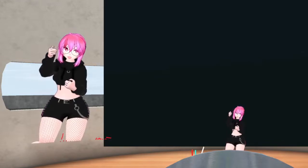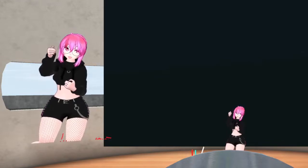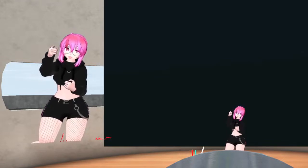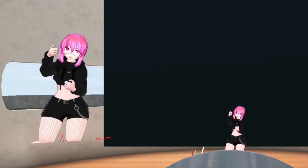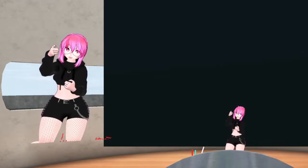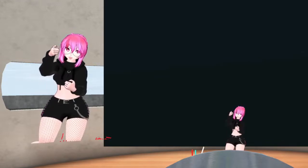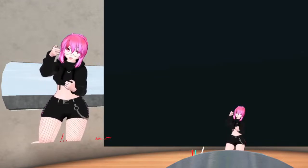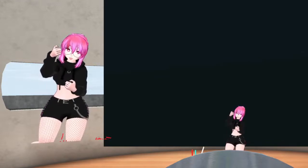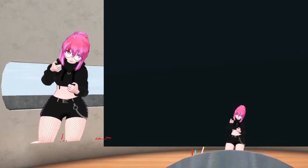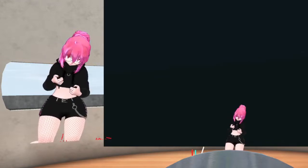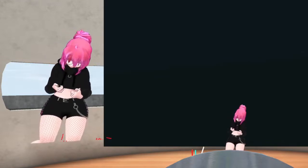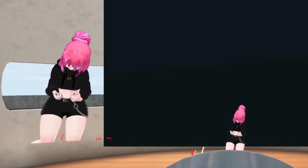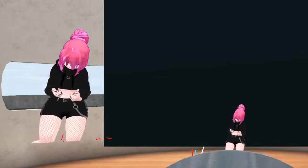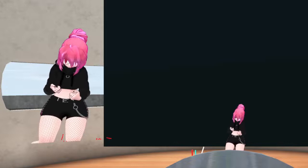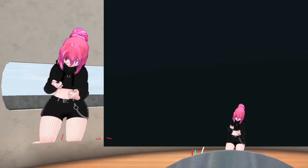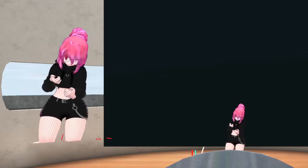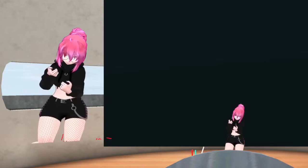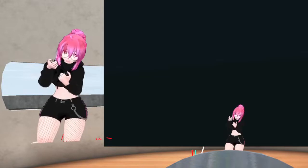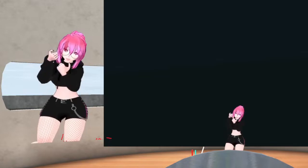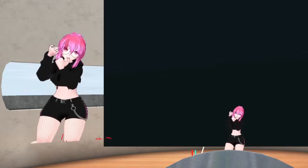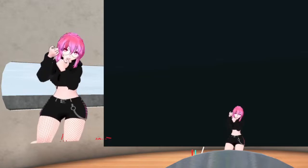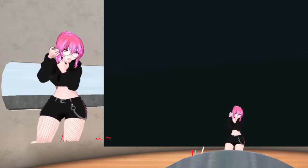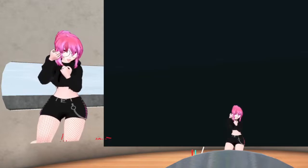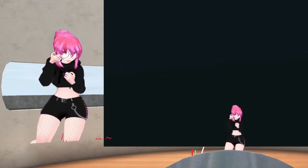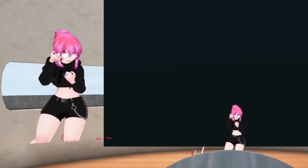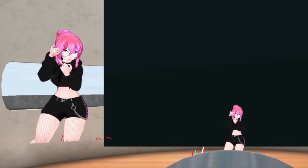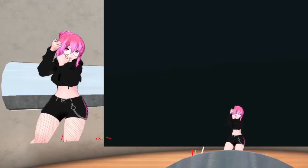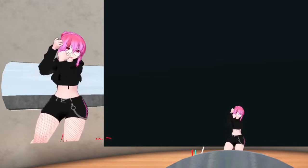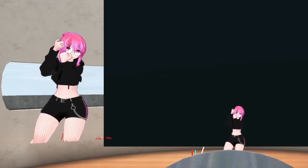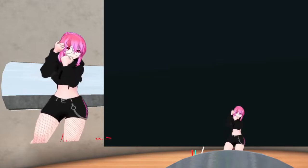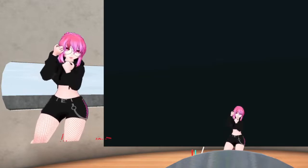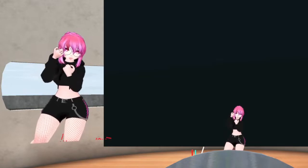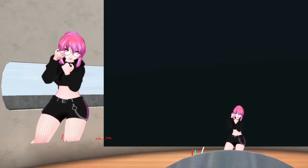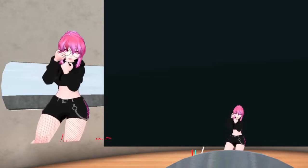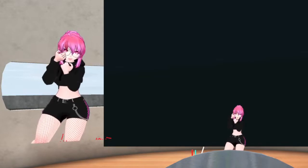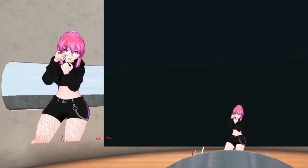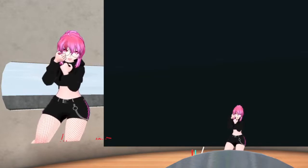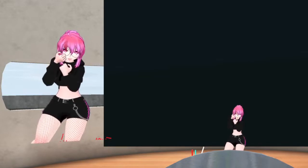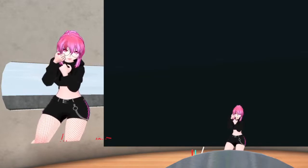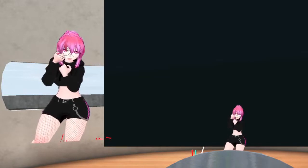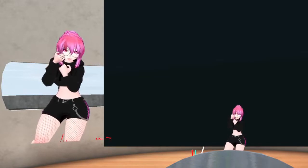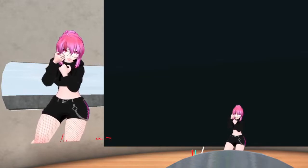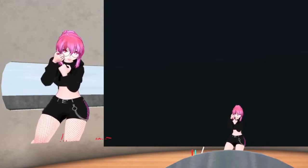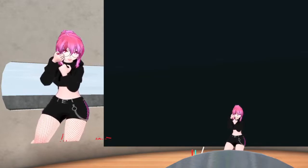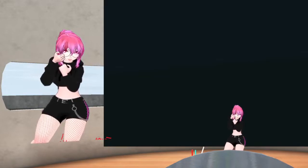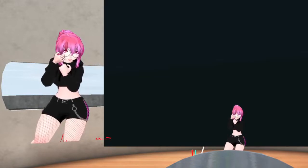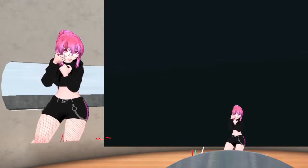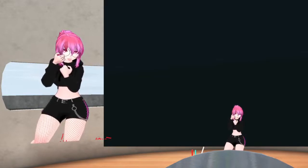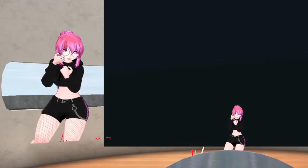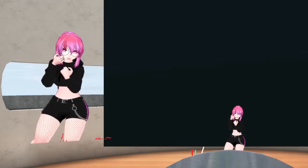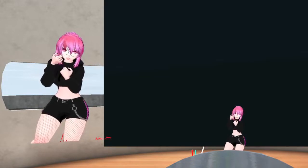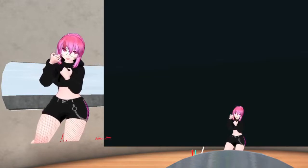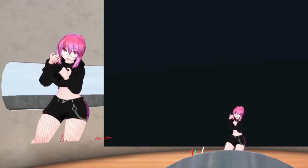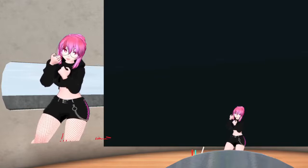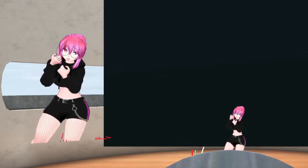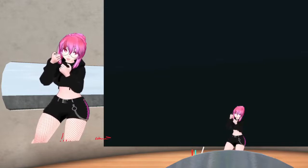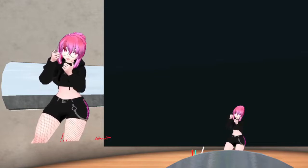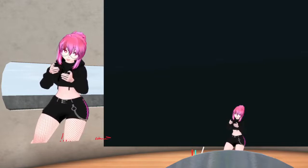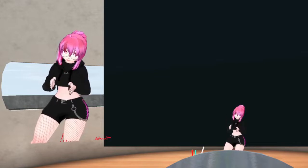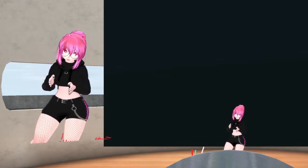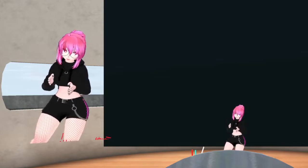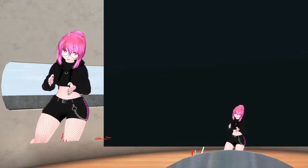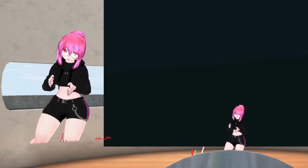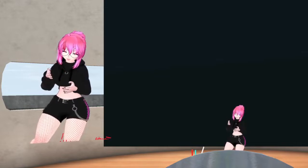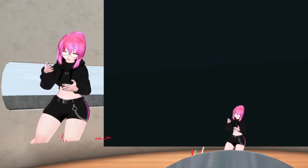like a fist is about to fall, so another fist comes up and supports them. You're saying support. So I would think